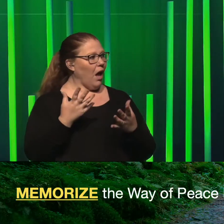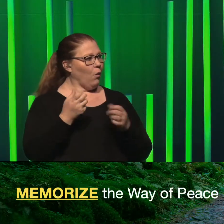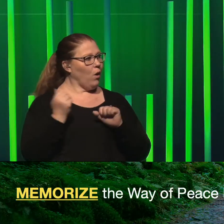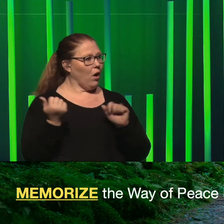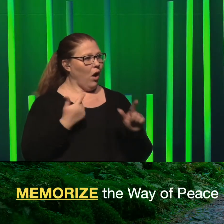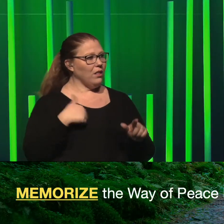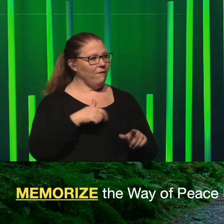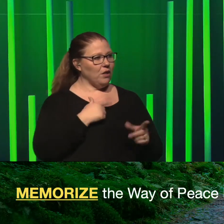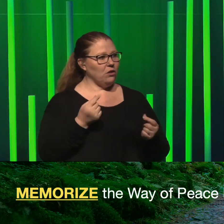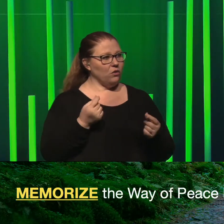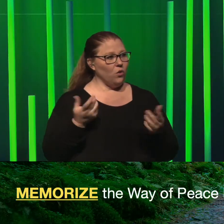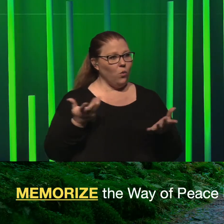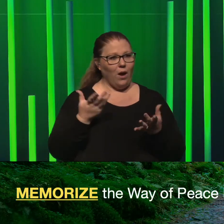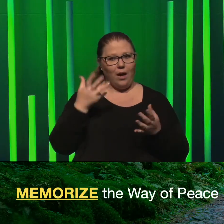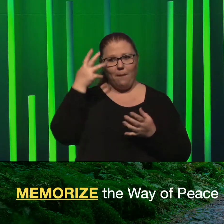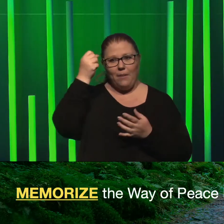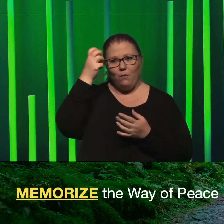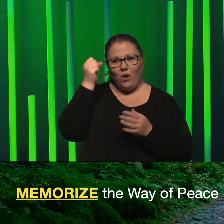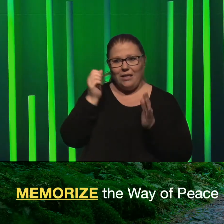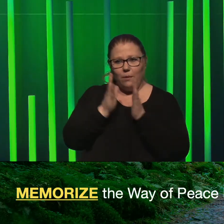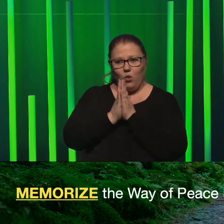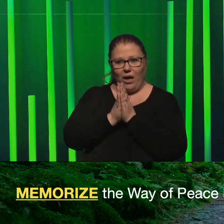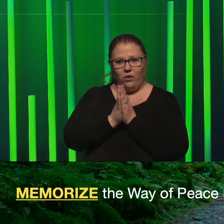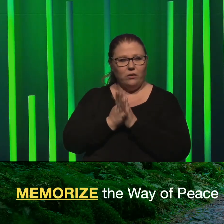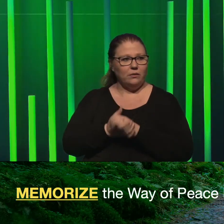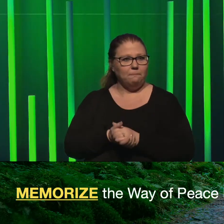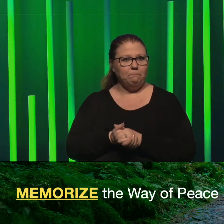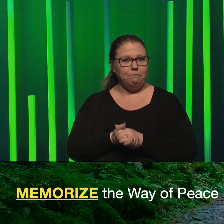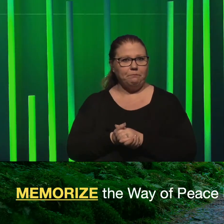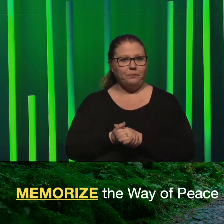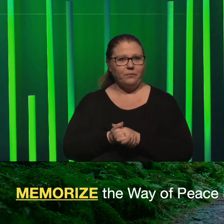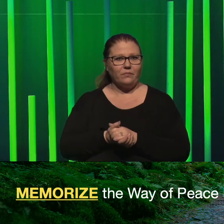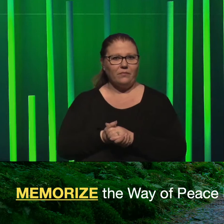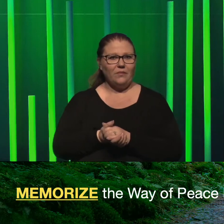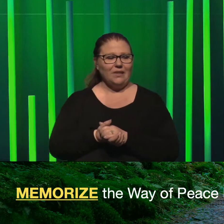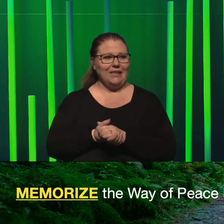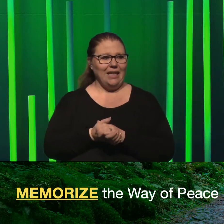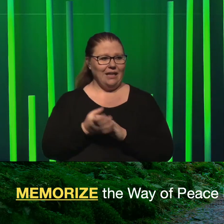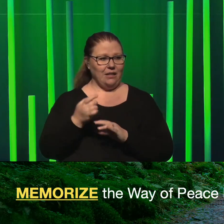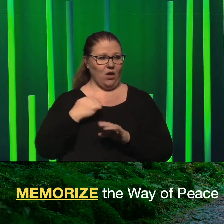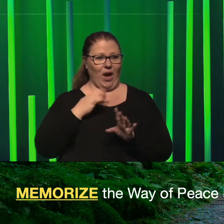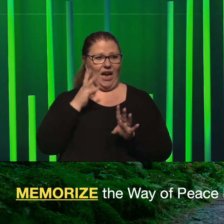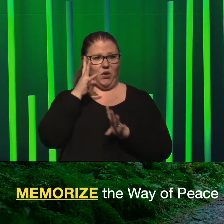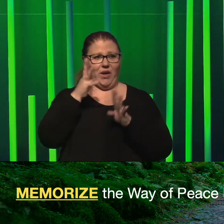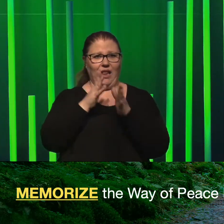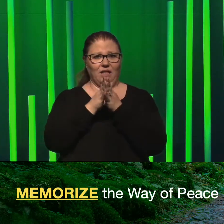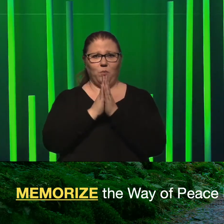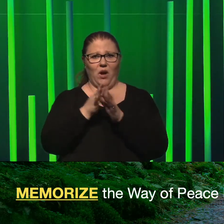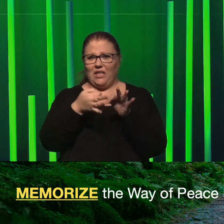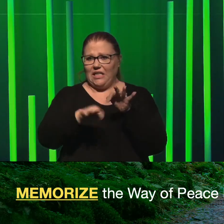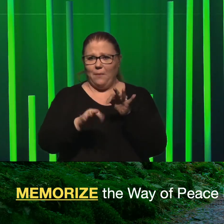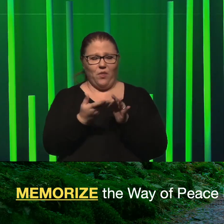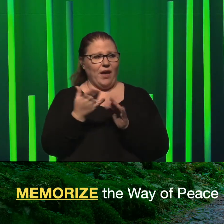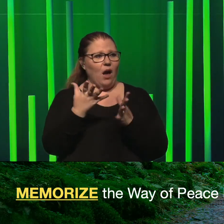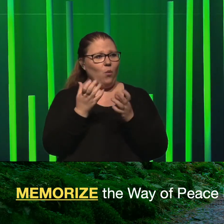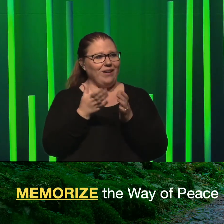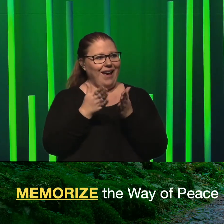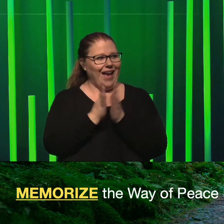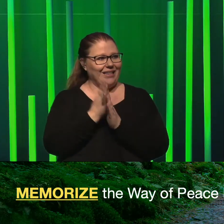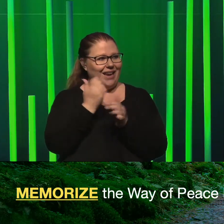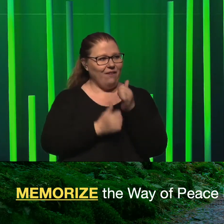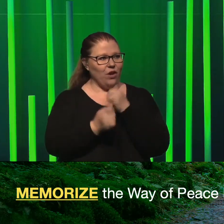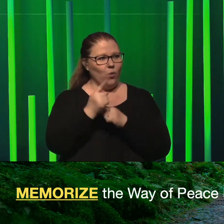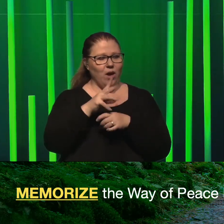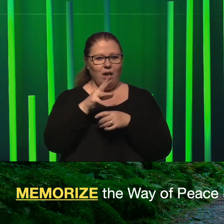and that is to memorize a little prayer. So I just kind of put together, this is a very simple thing, and I want to ask everybody who is a part